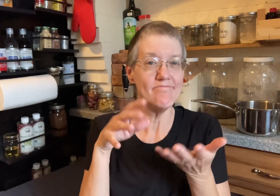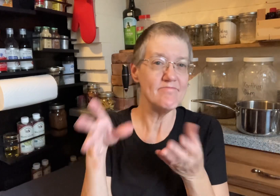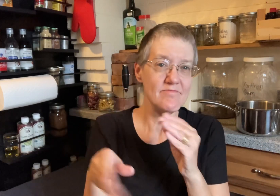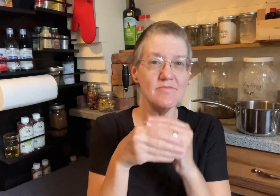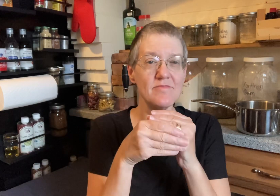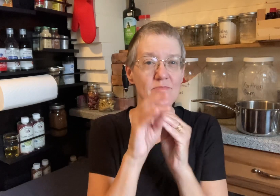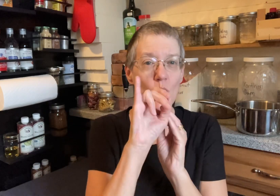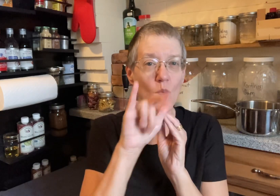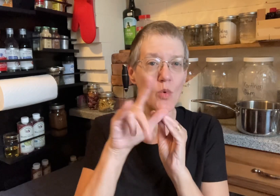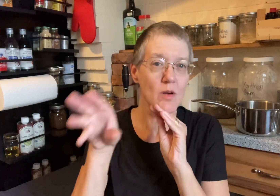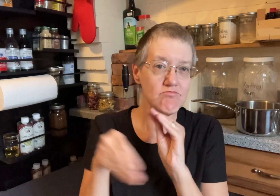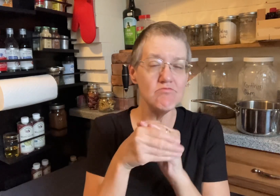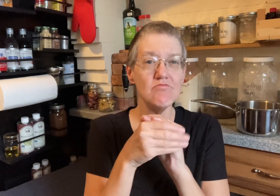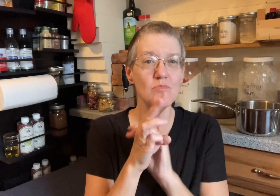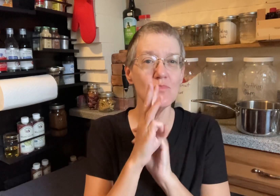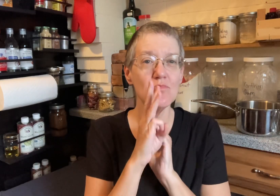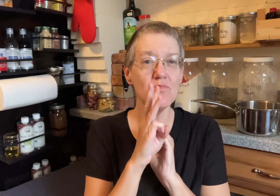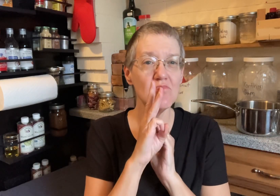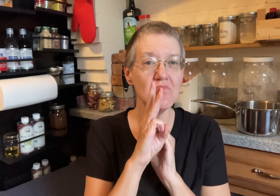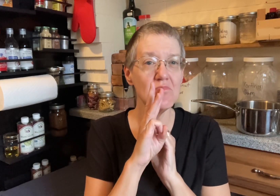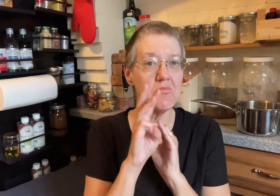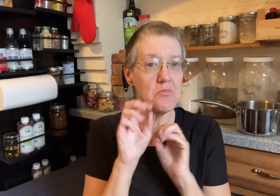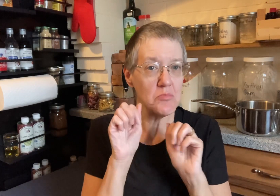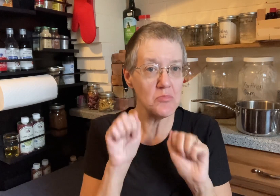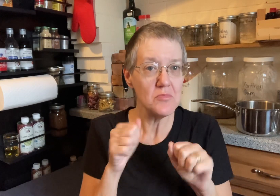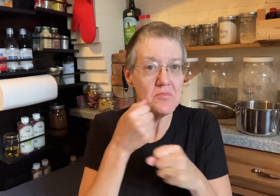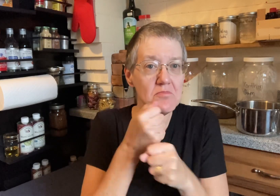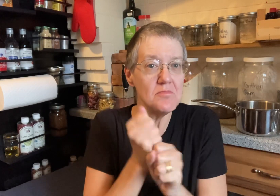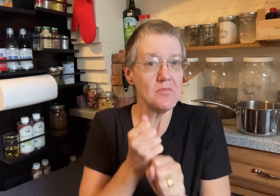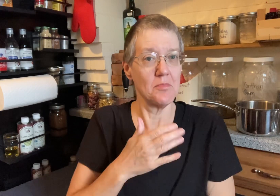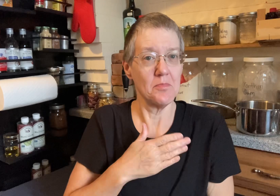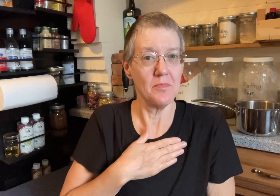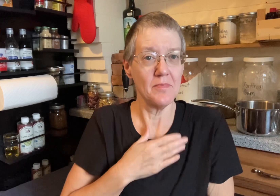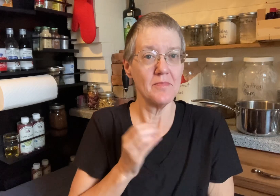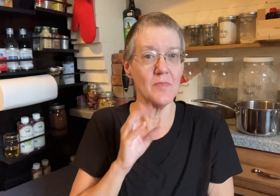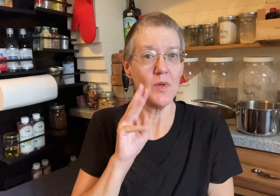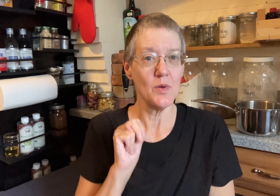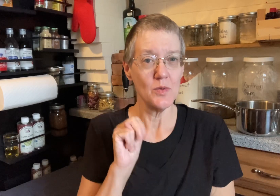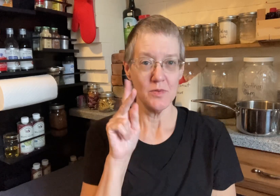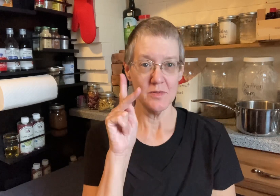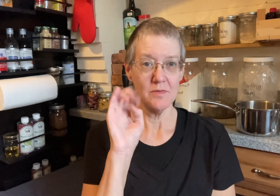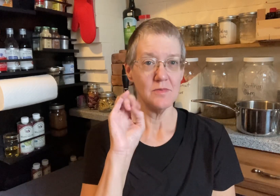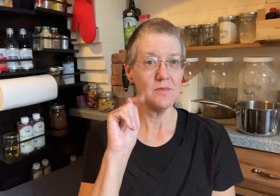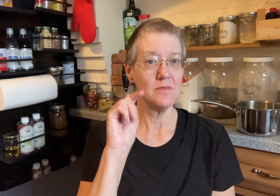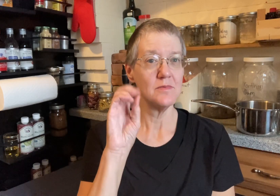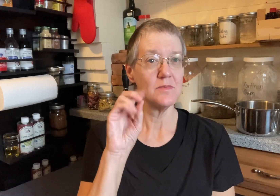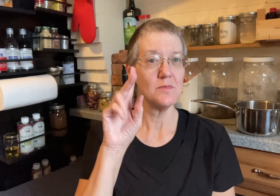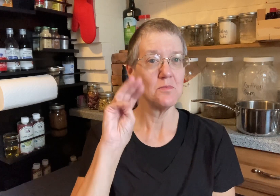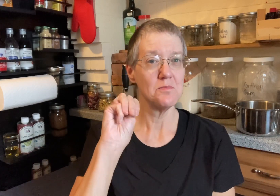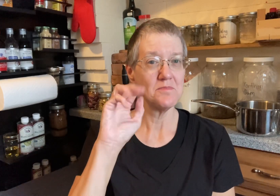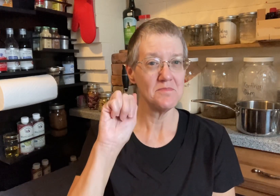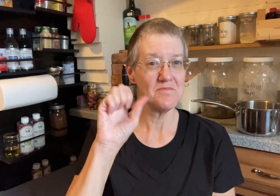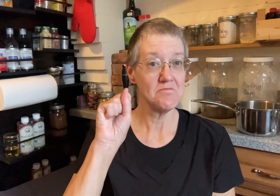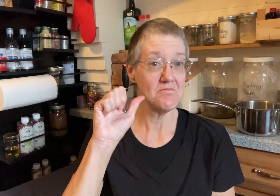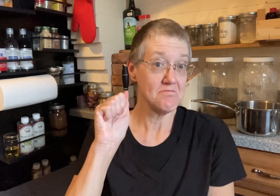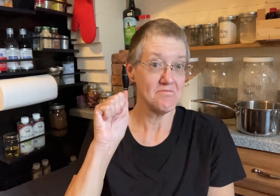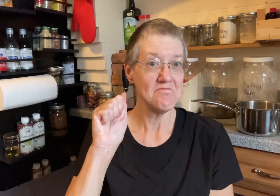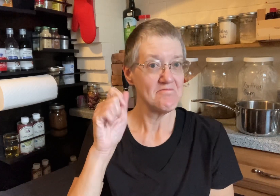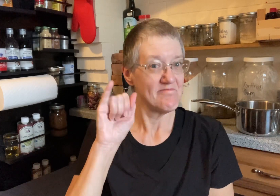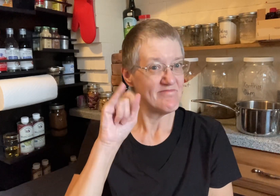idea. Blend them up in the food processor, add some oil and water, and make my own keto tamales.